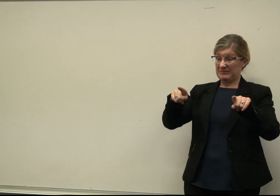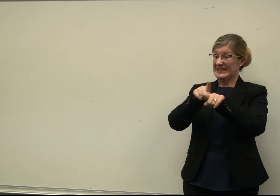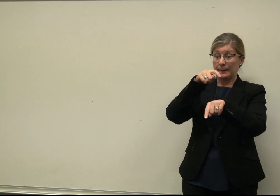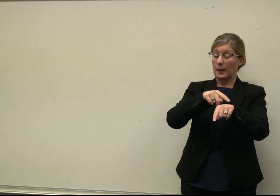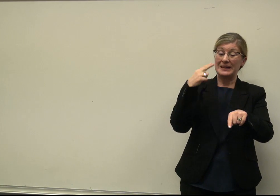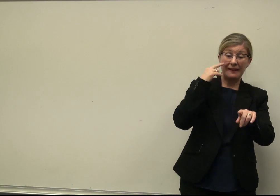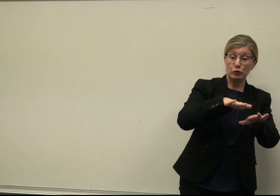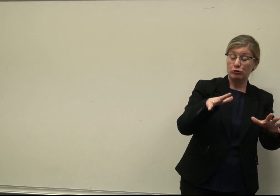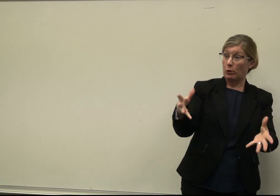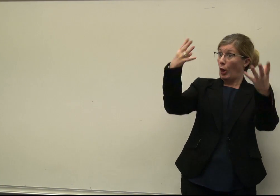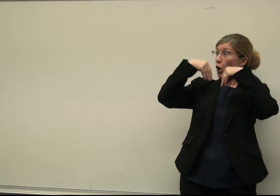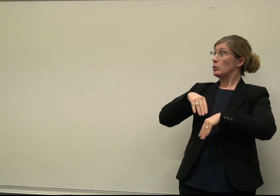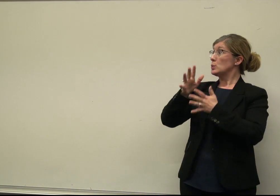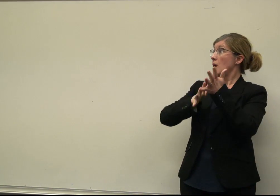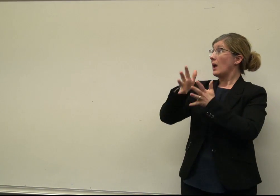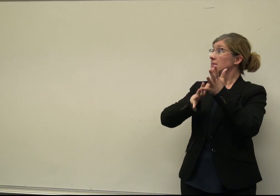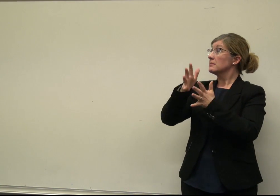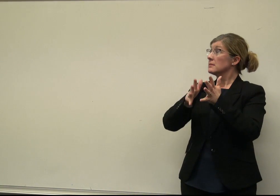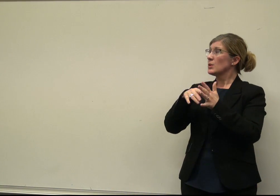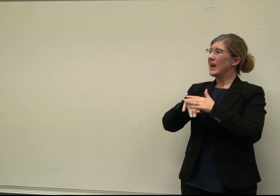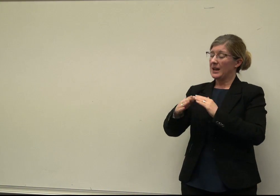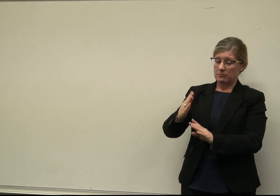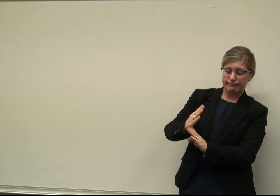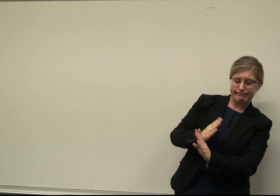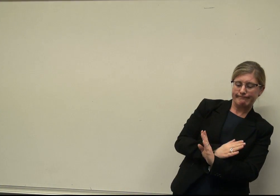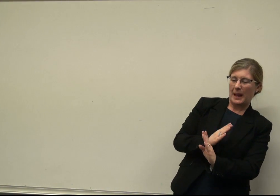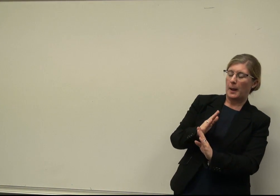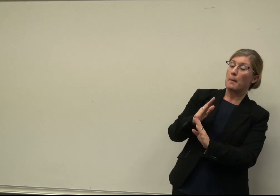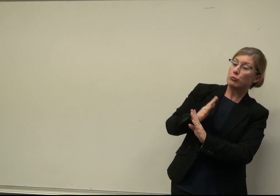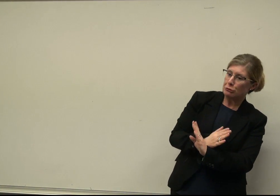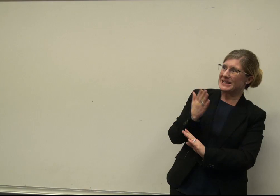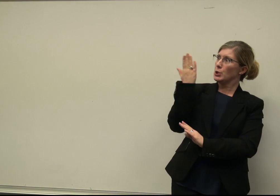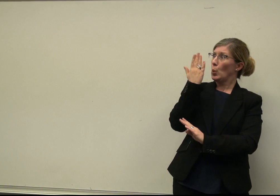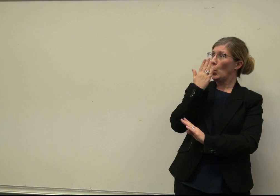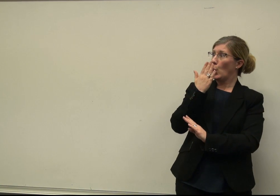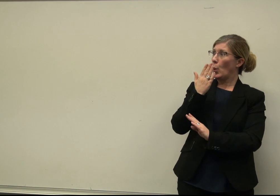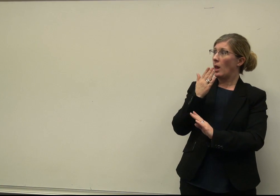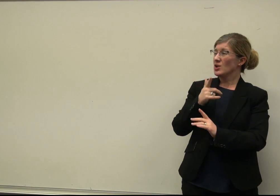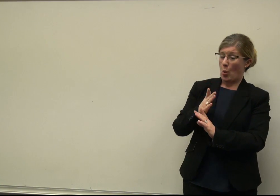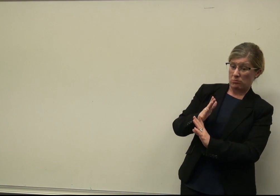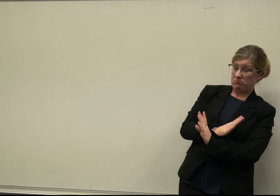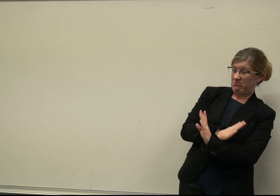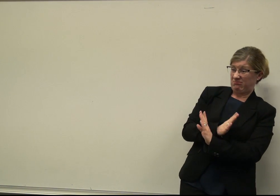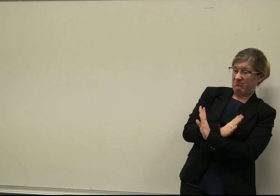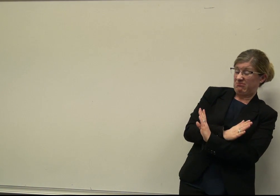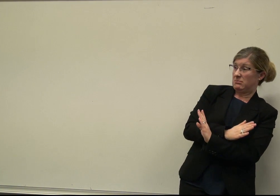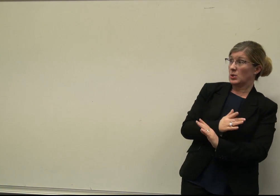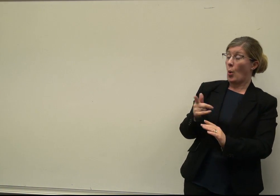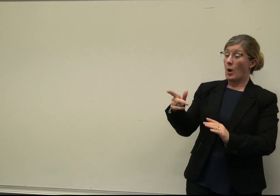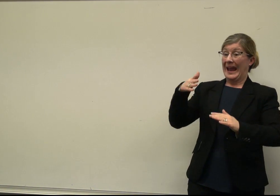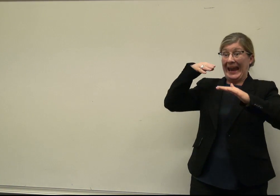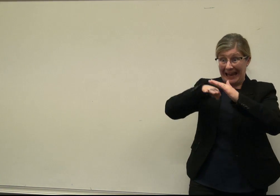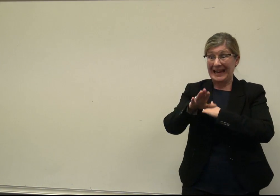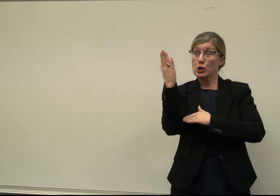sign. And they learn even in the preschool years. So they learn earlier and earlier. So by the time they